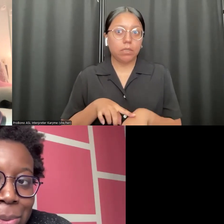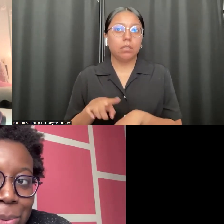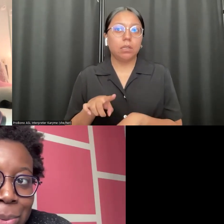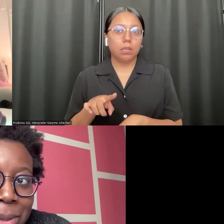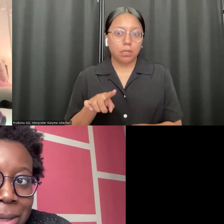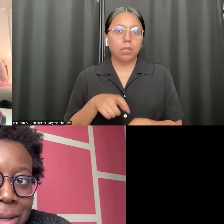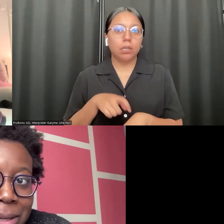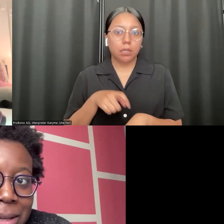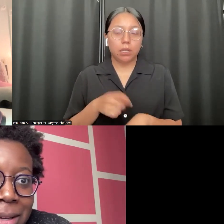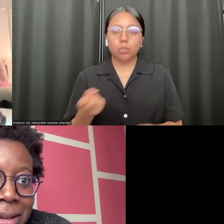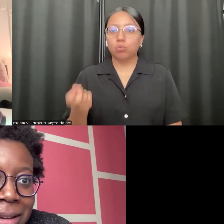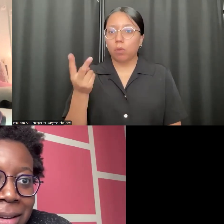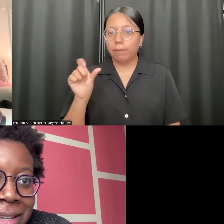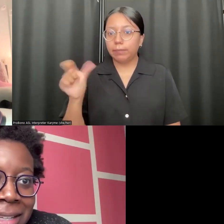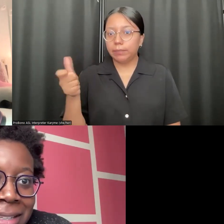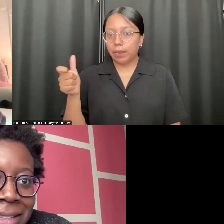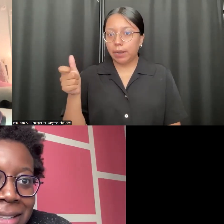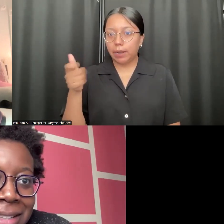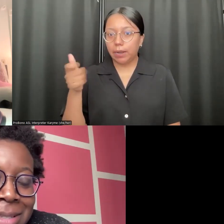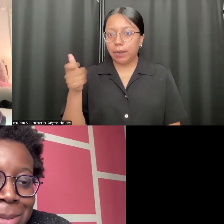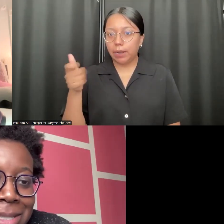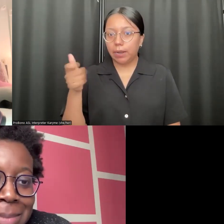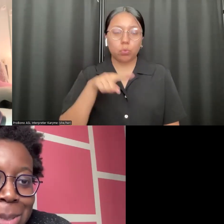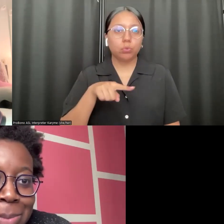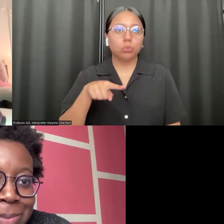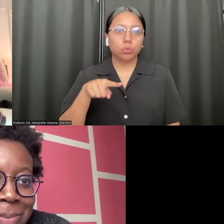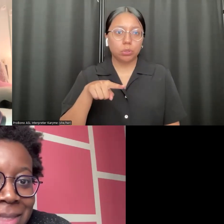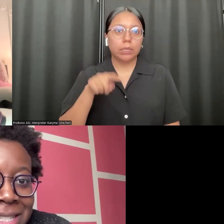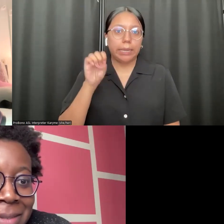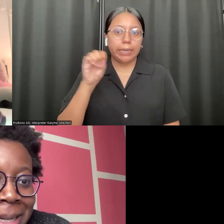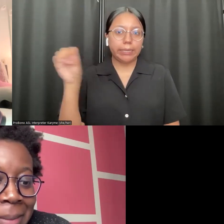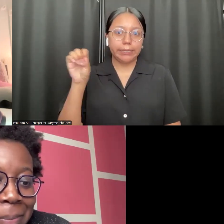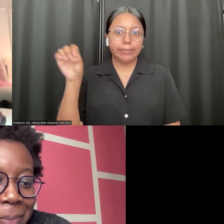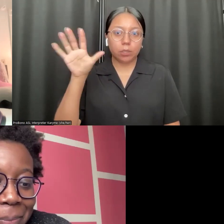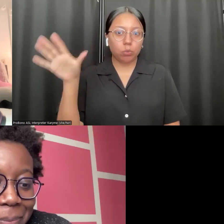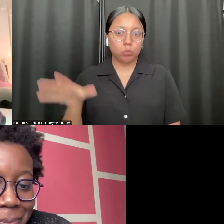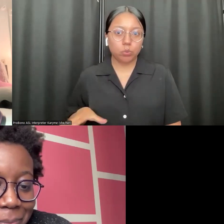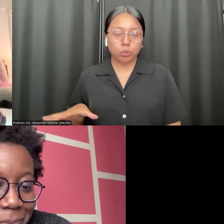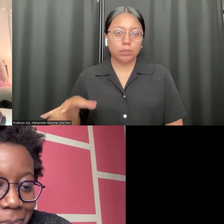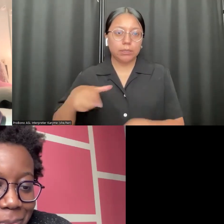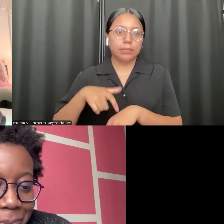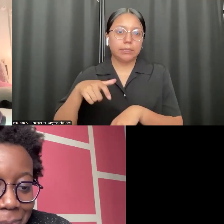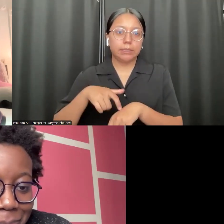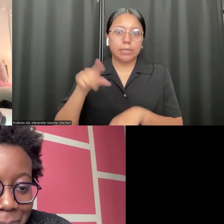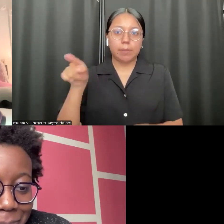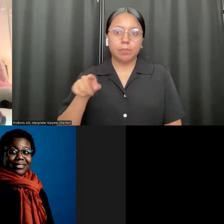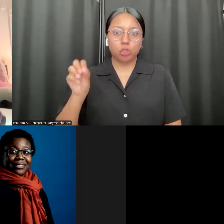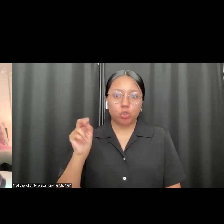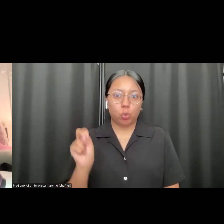those who are in East Coast time zone. Thanks, everybody.